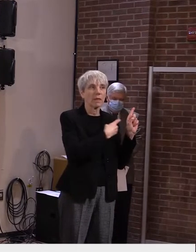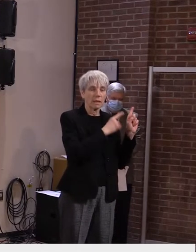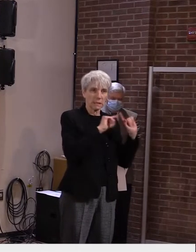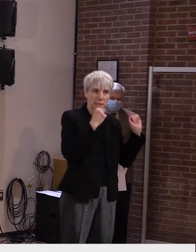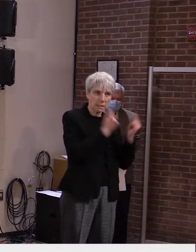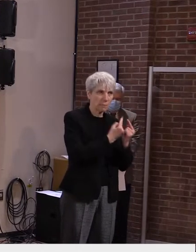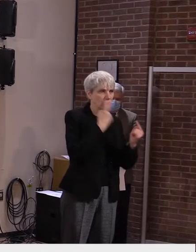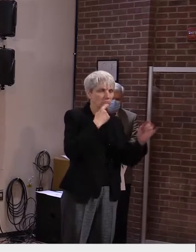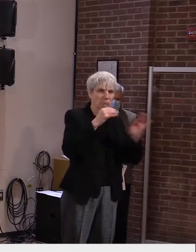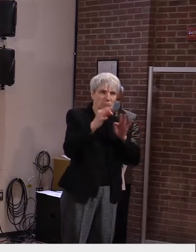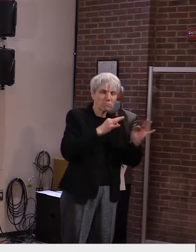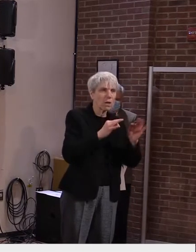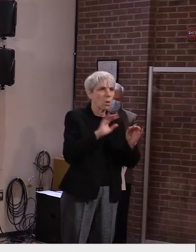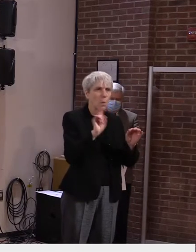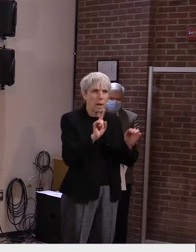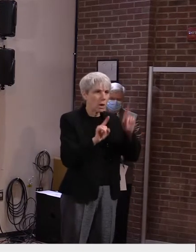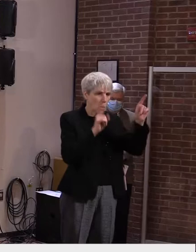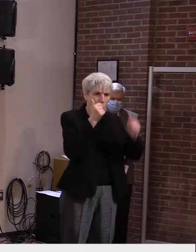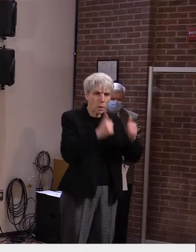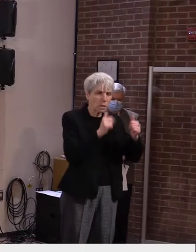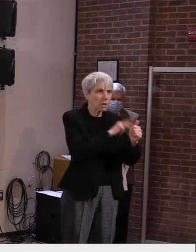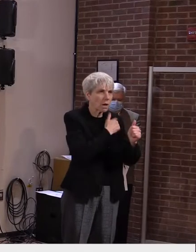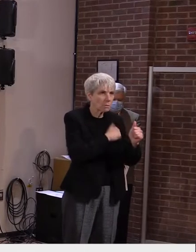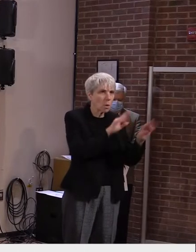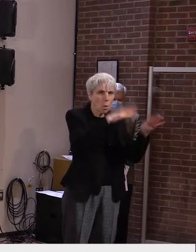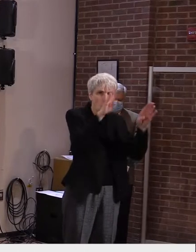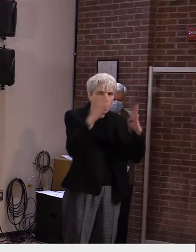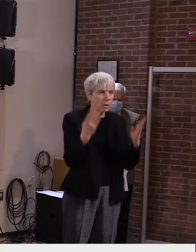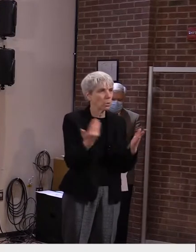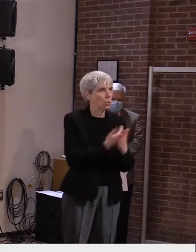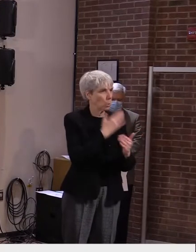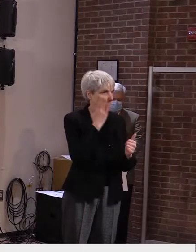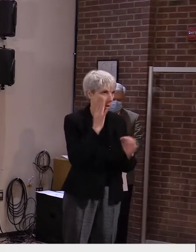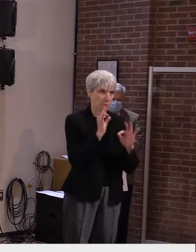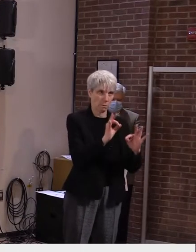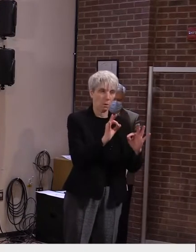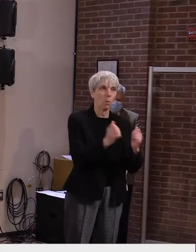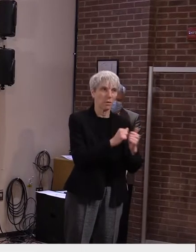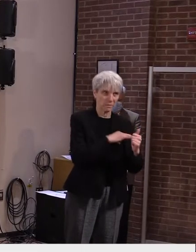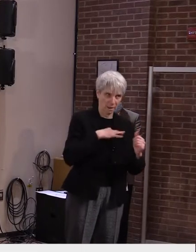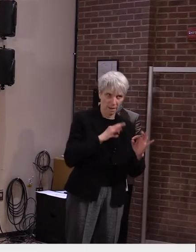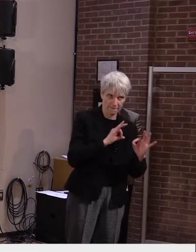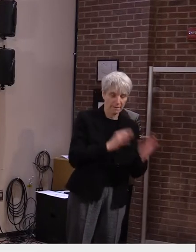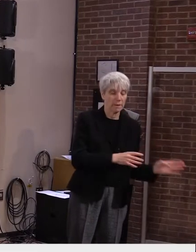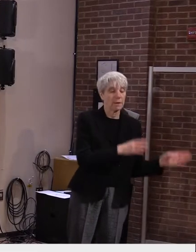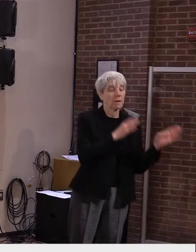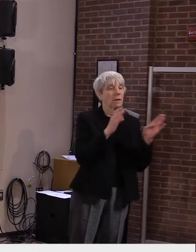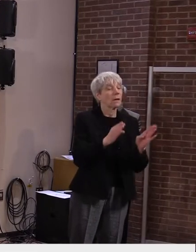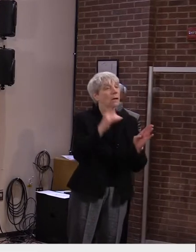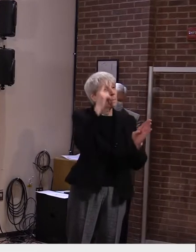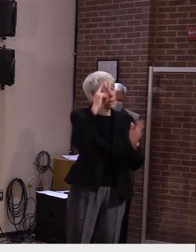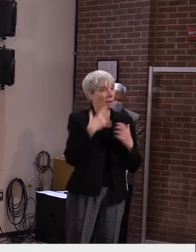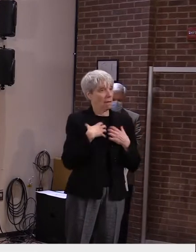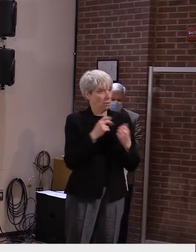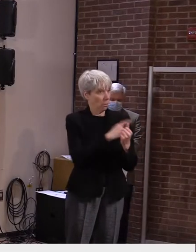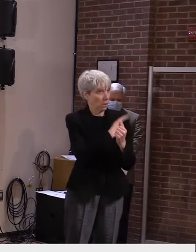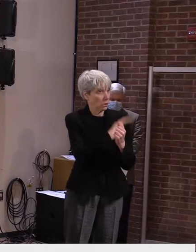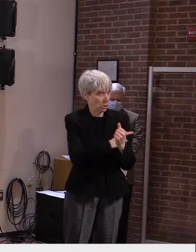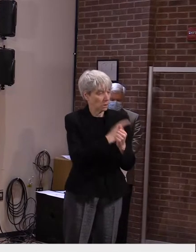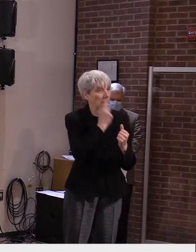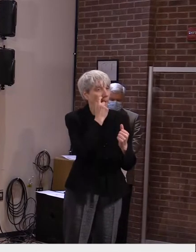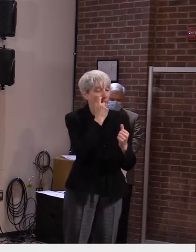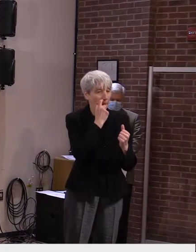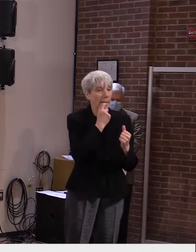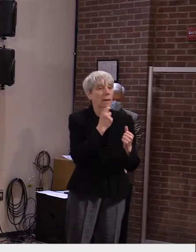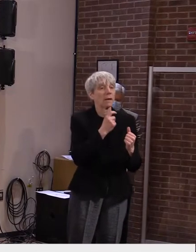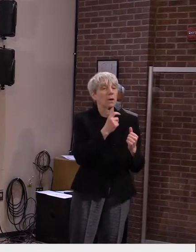provide more capacity, so that's helped. The mental health patients that we can send